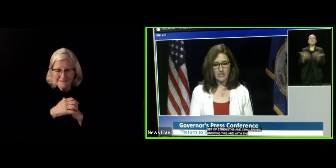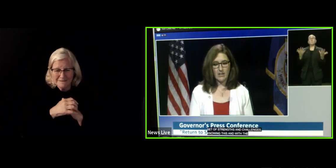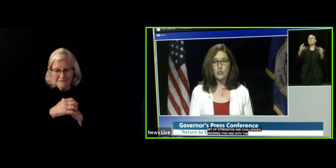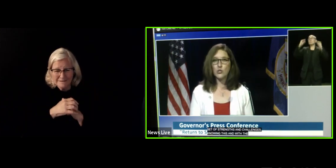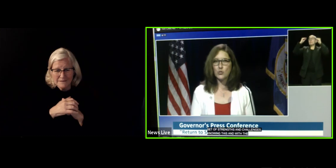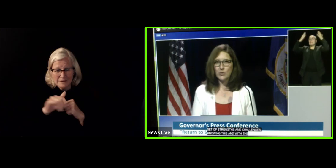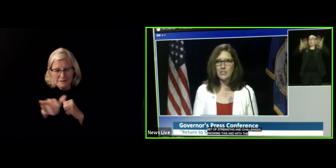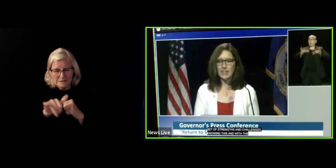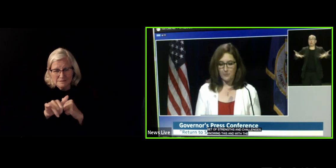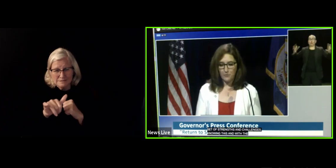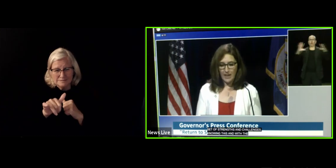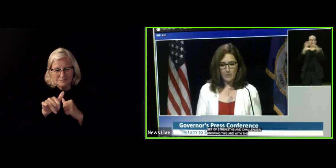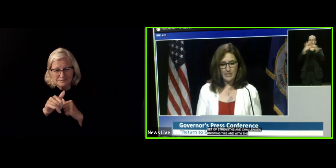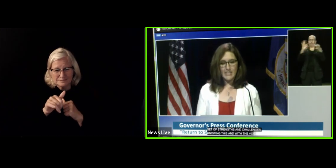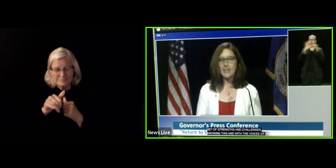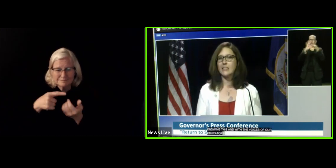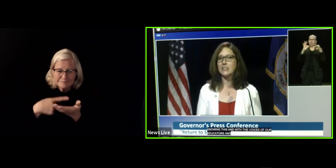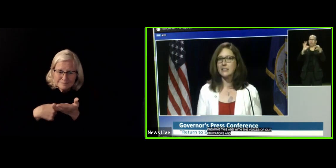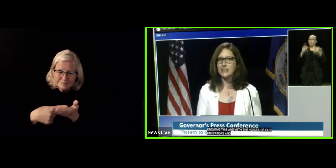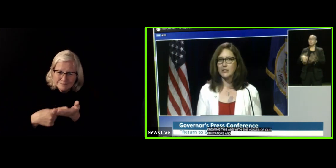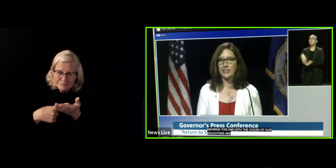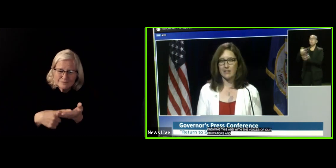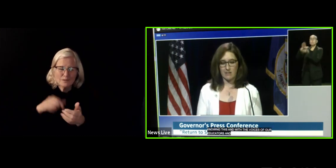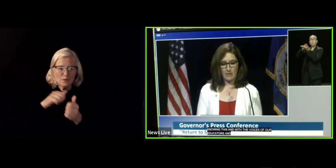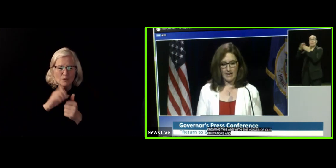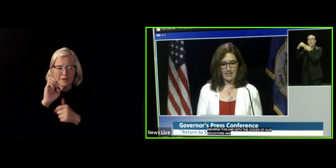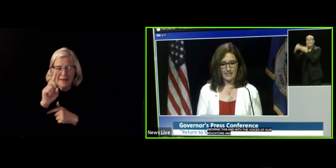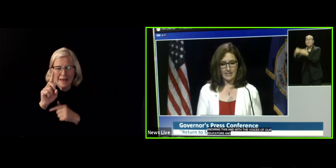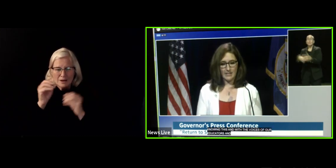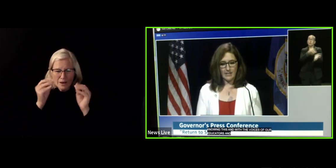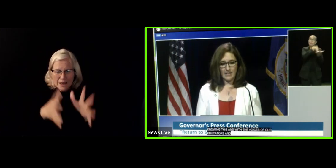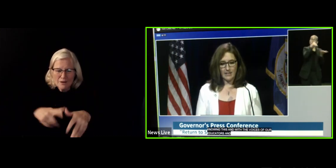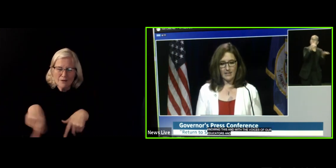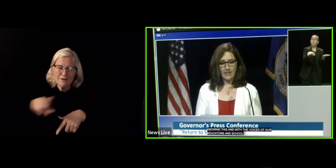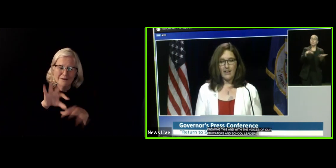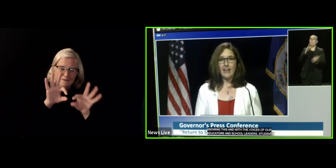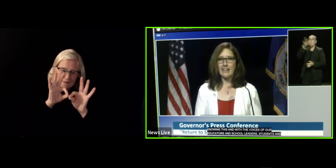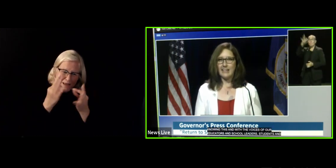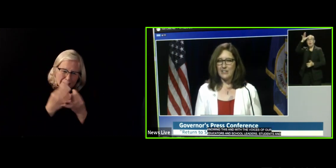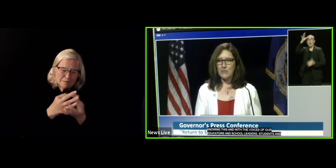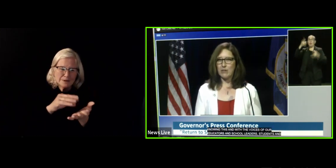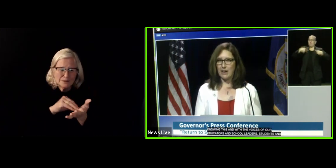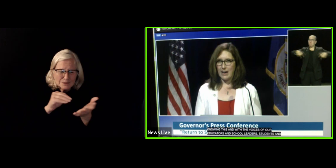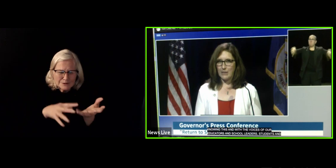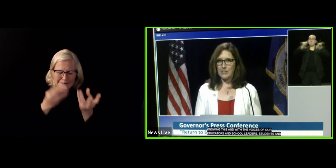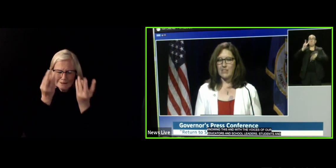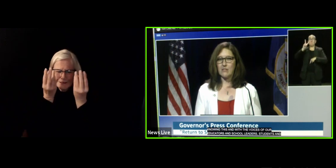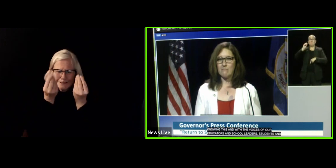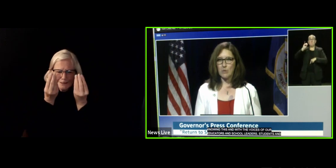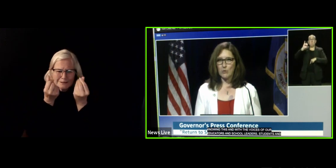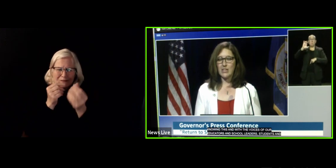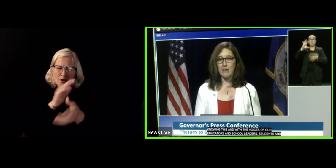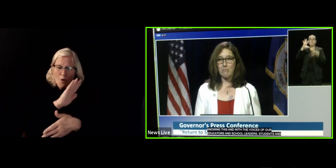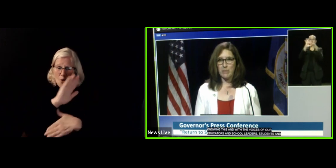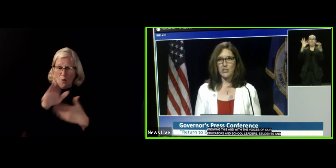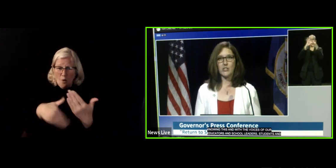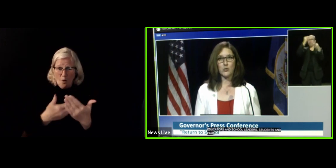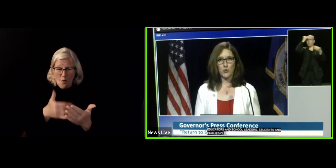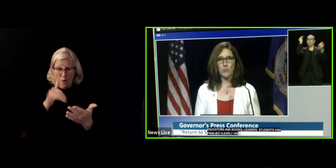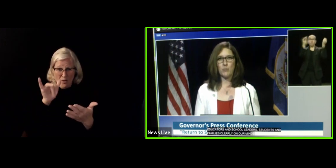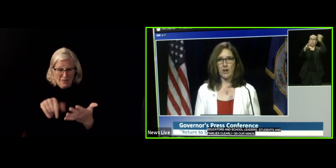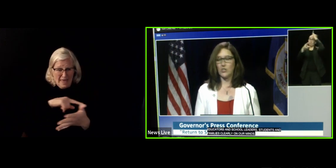leaders, students and families clearly on our minds, in perhaps the most